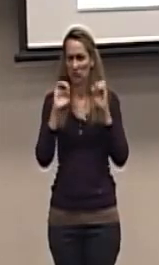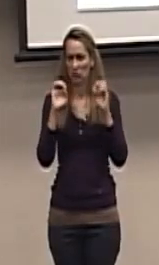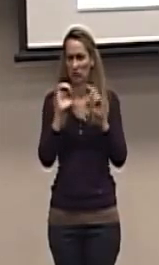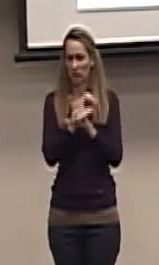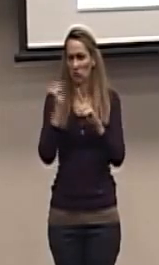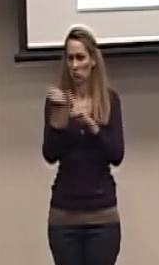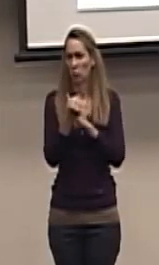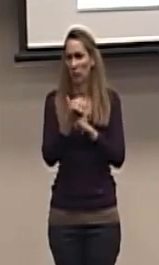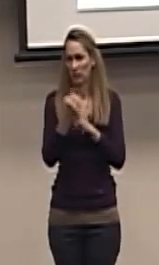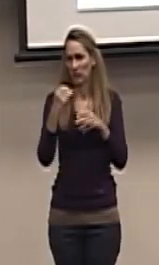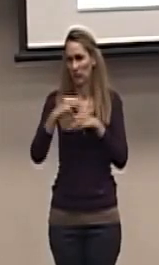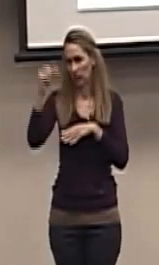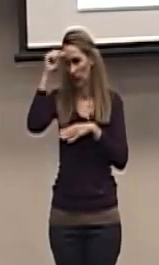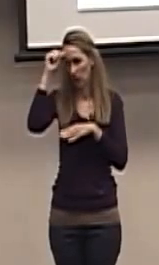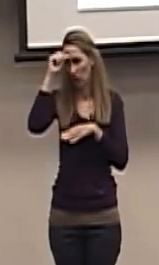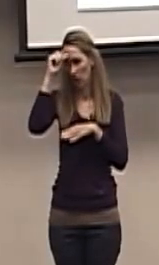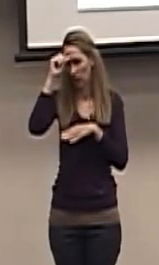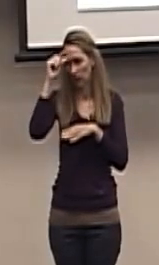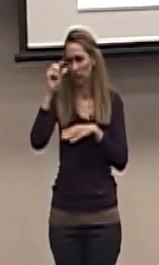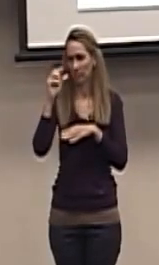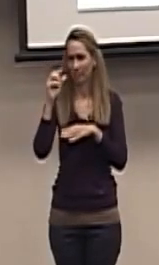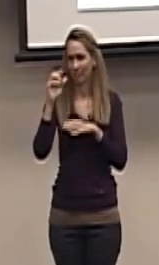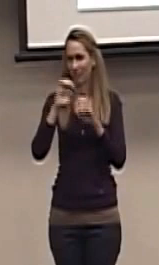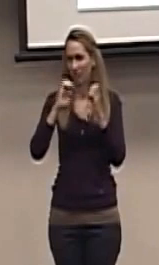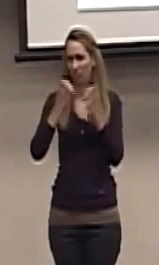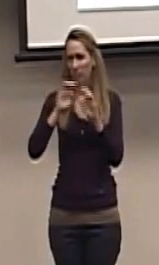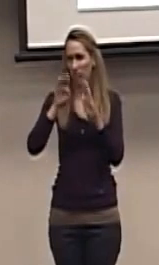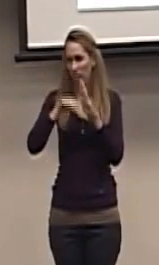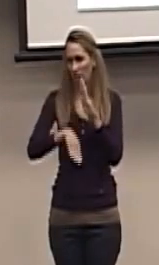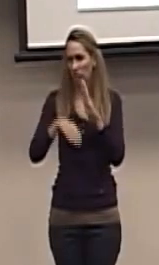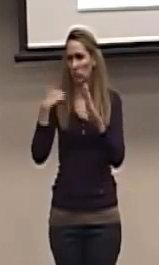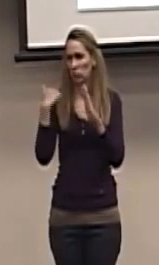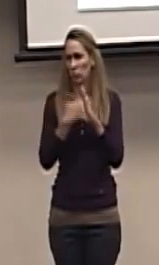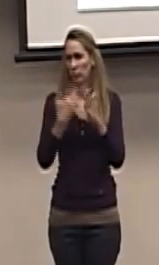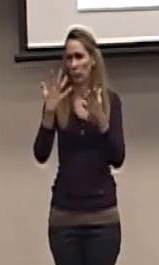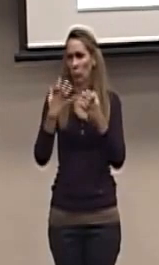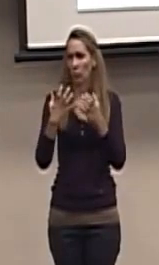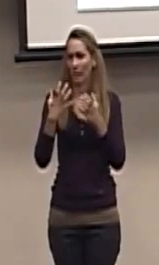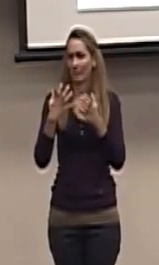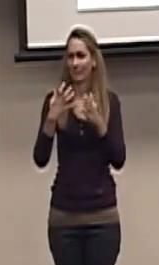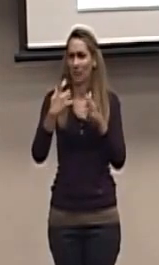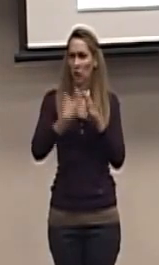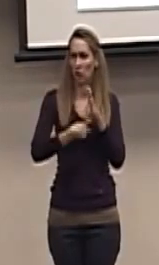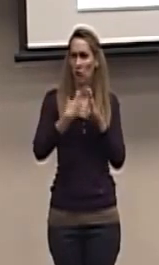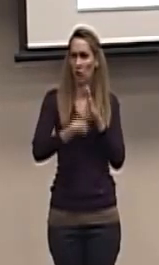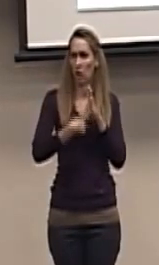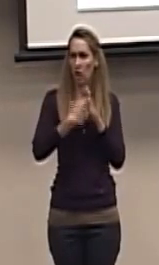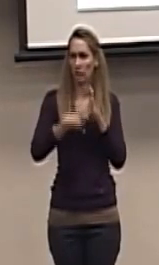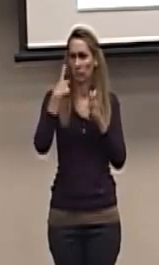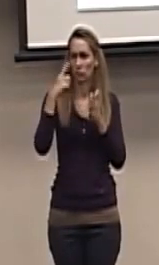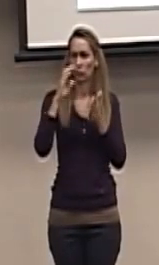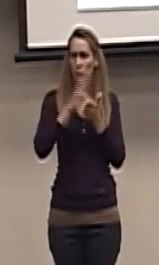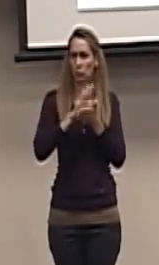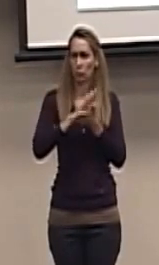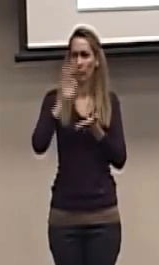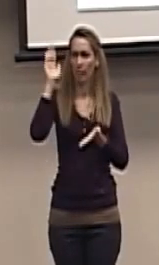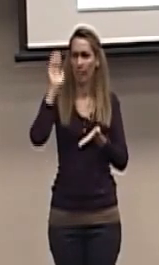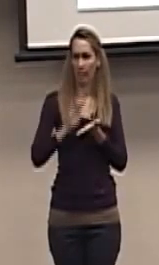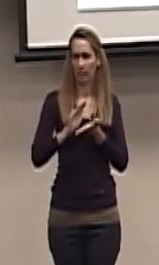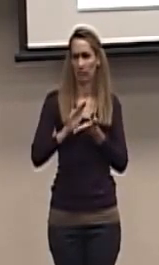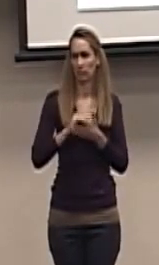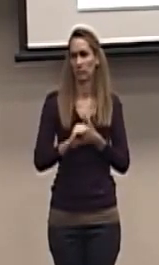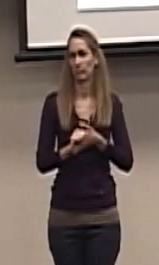Many students who will wish to come for training don't have the money to pay for their feeding and for their personal